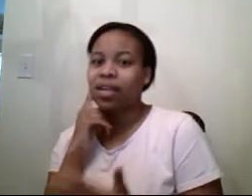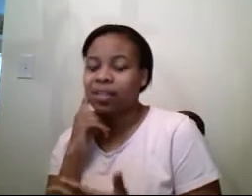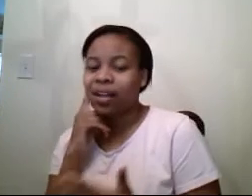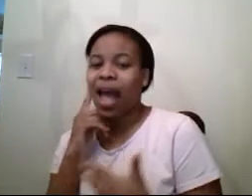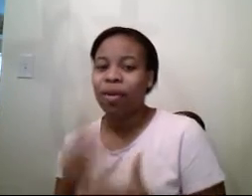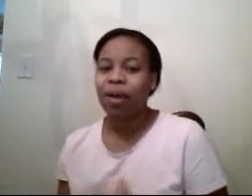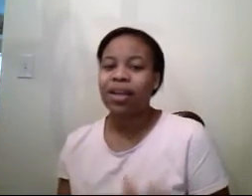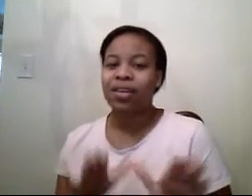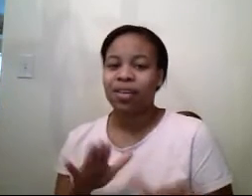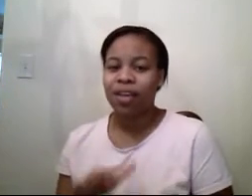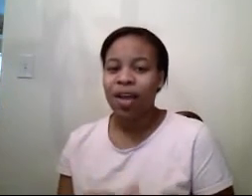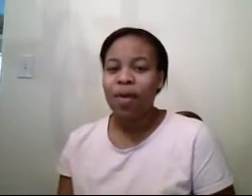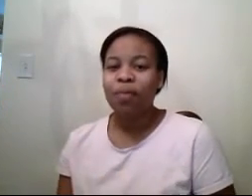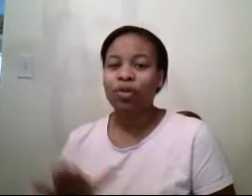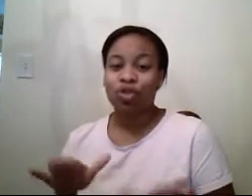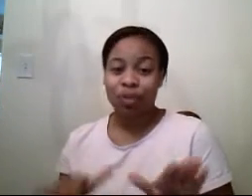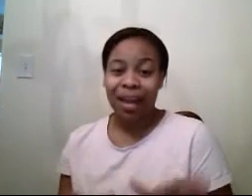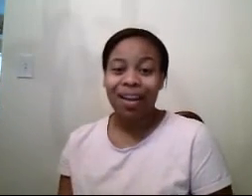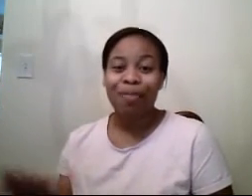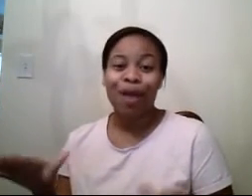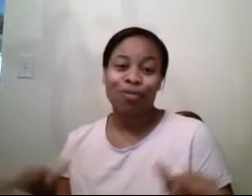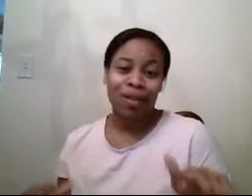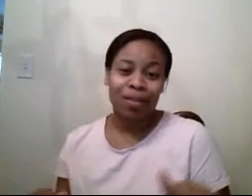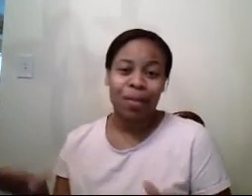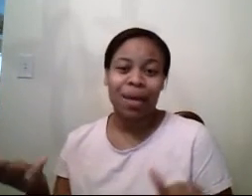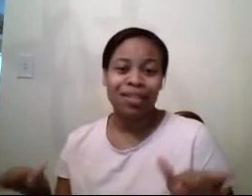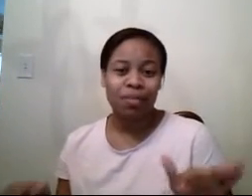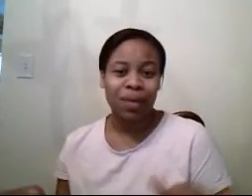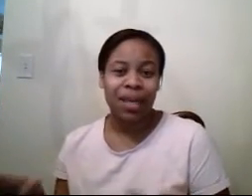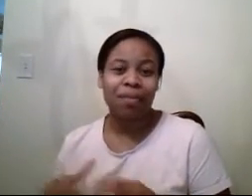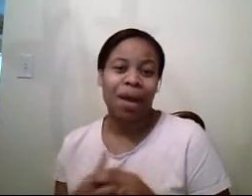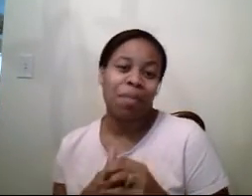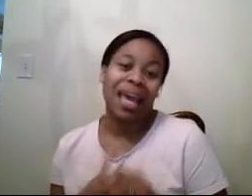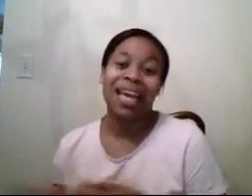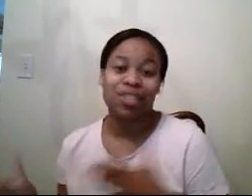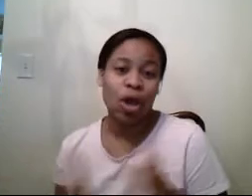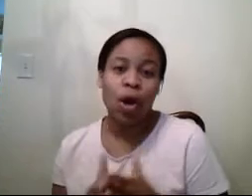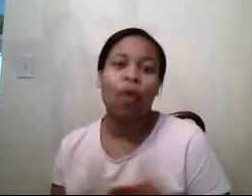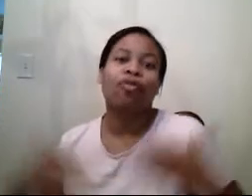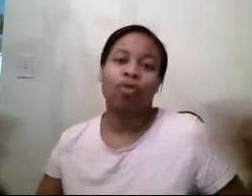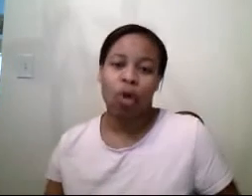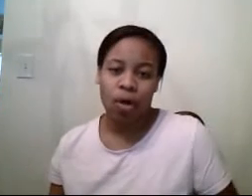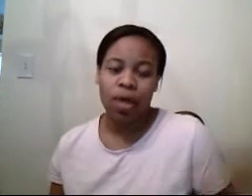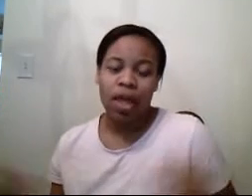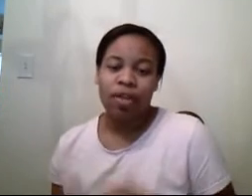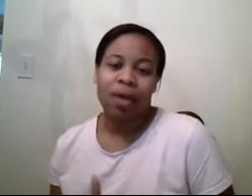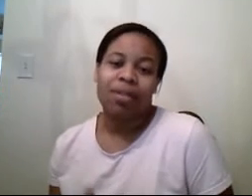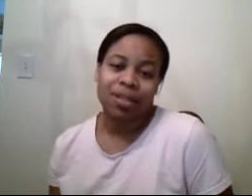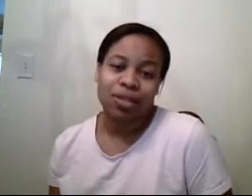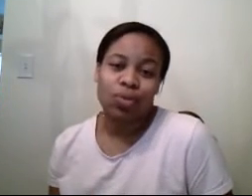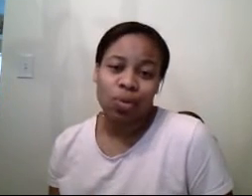this and how do I need to portray it in my rhythm and my speed and my pace overall throughout the